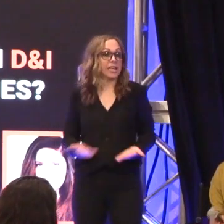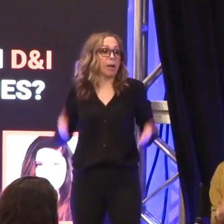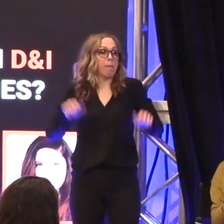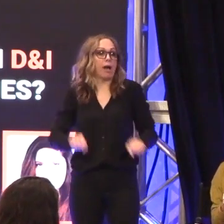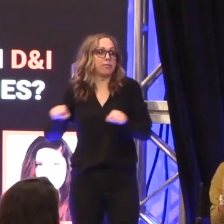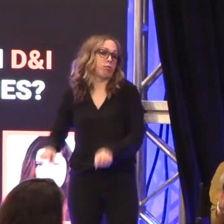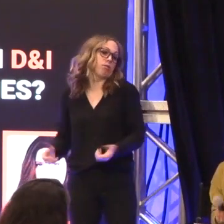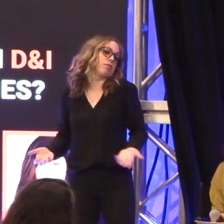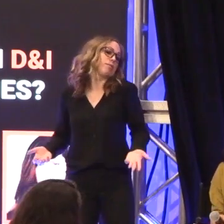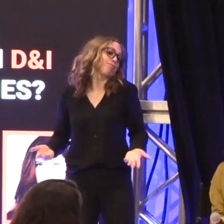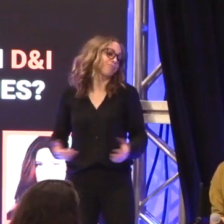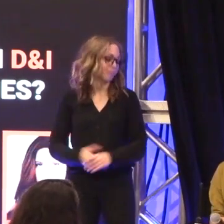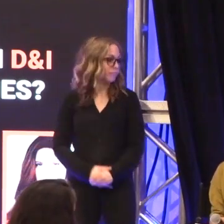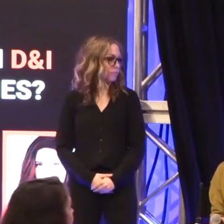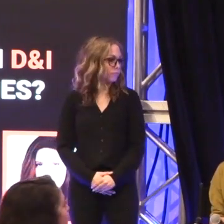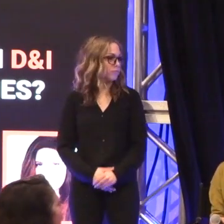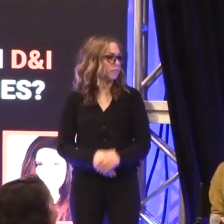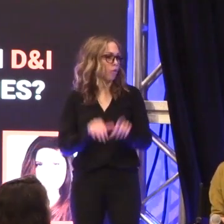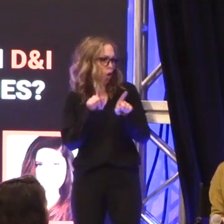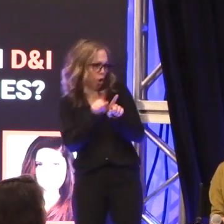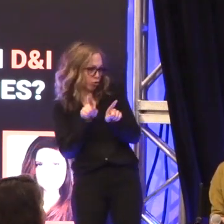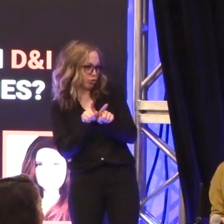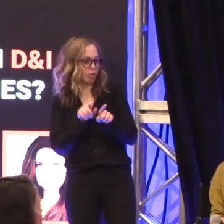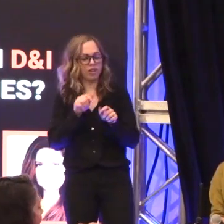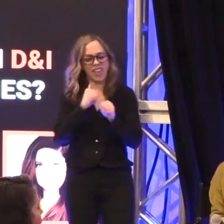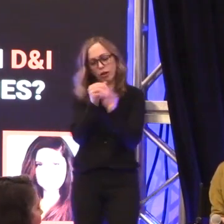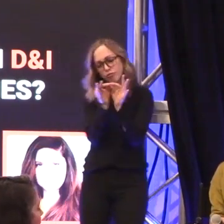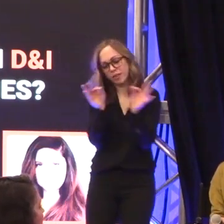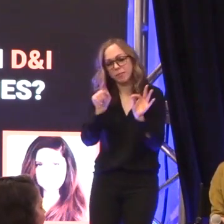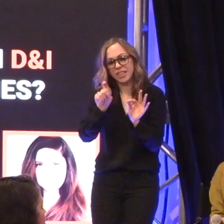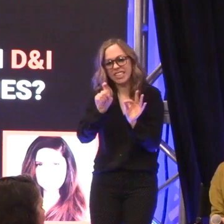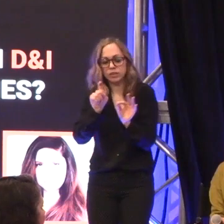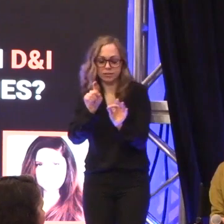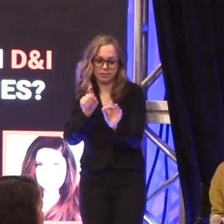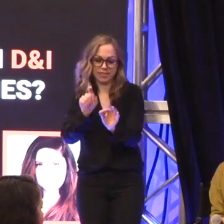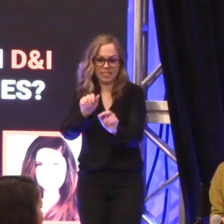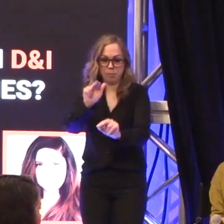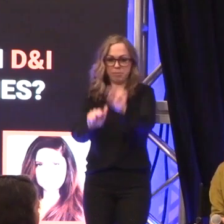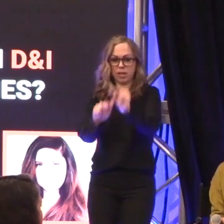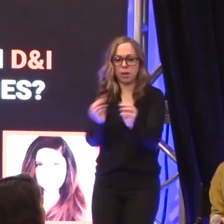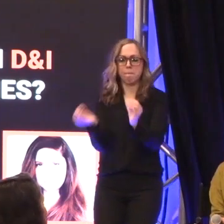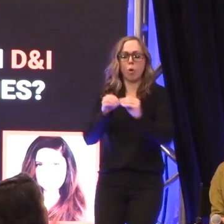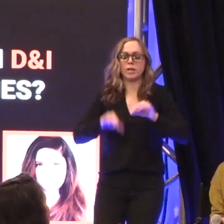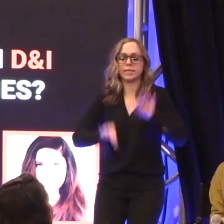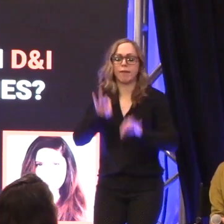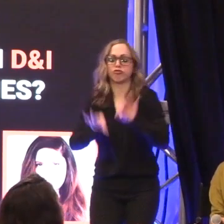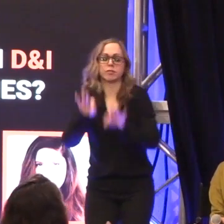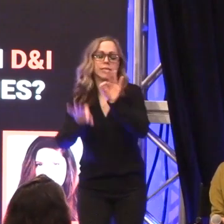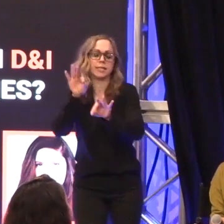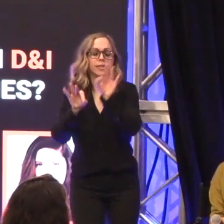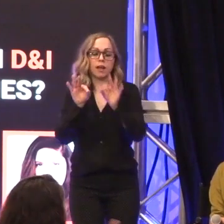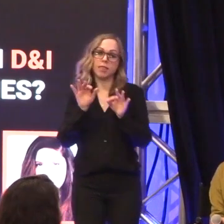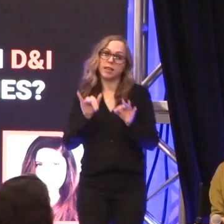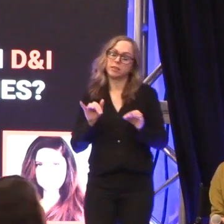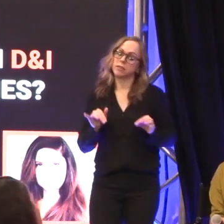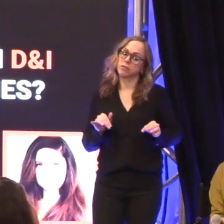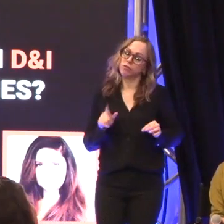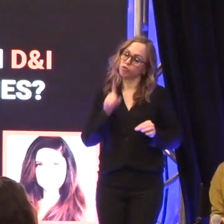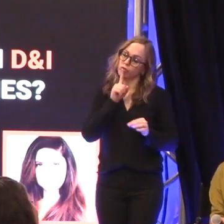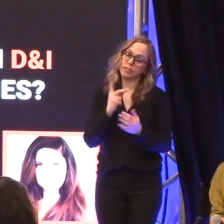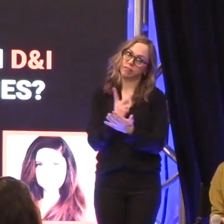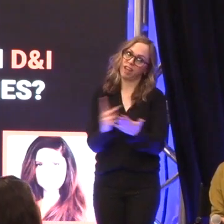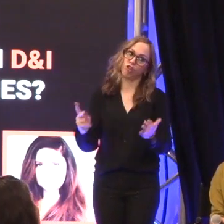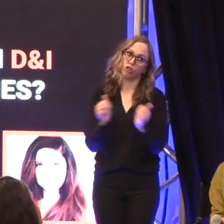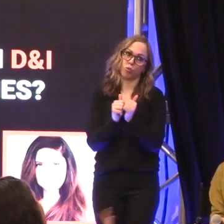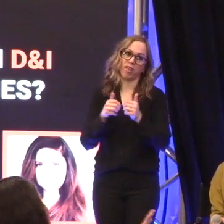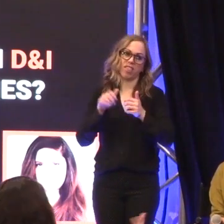have. I also think that those algorithms also need to build into them more discovery. I think that's actually another big failure of the recommendations